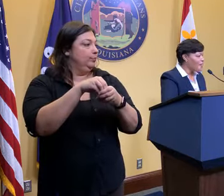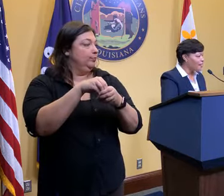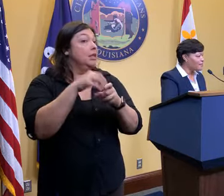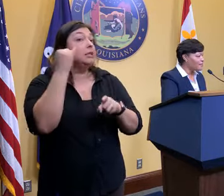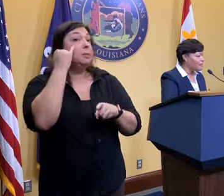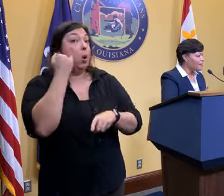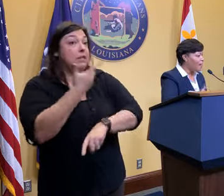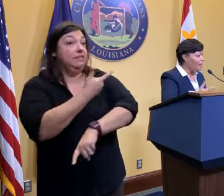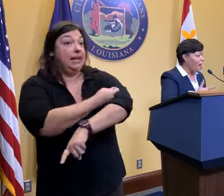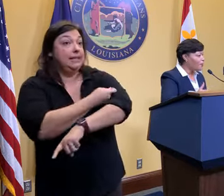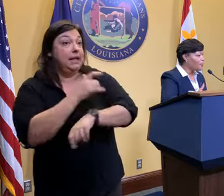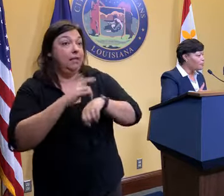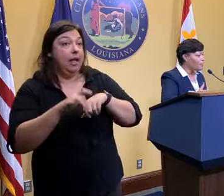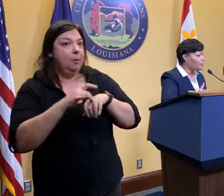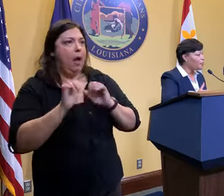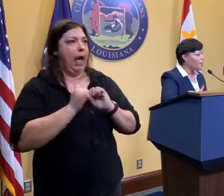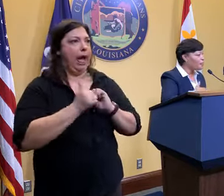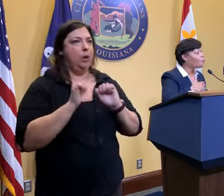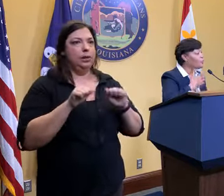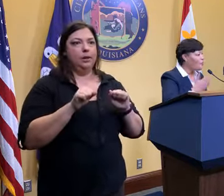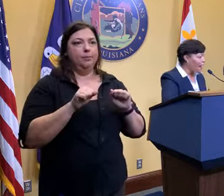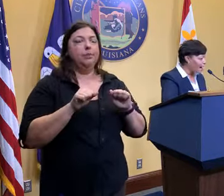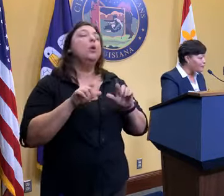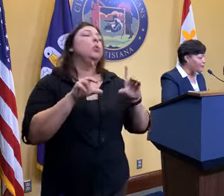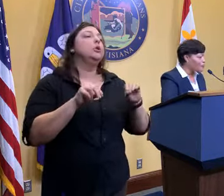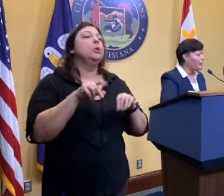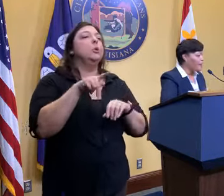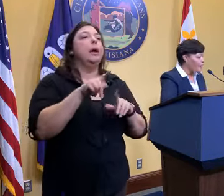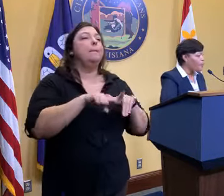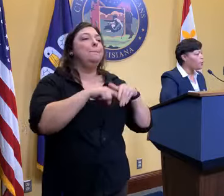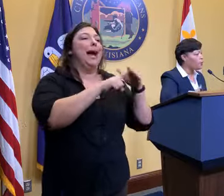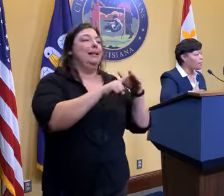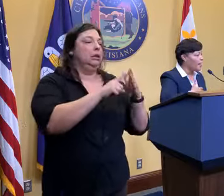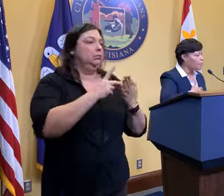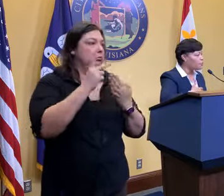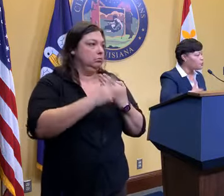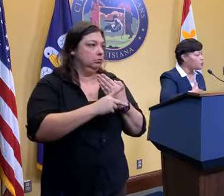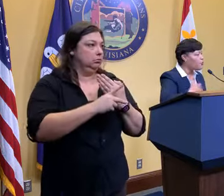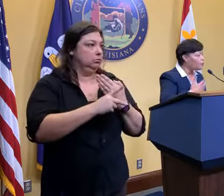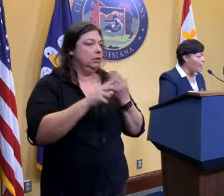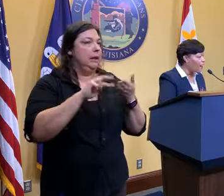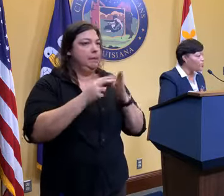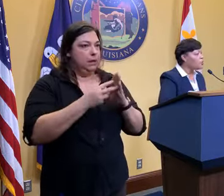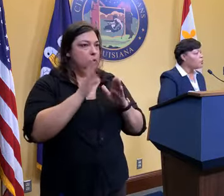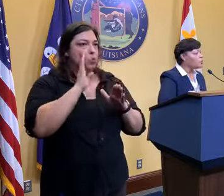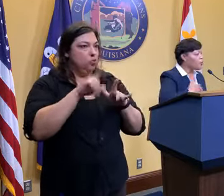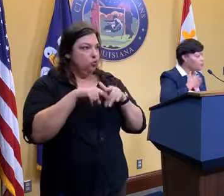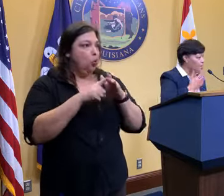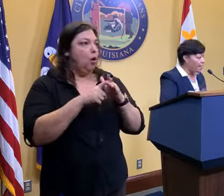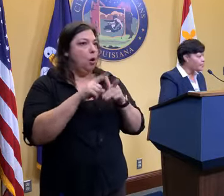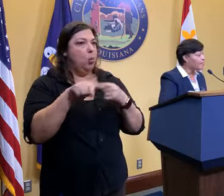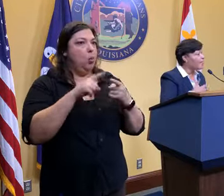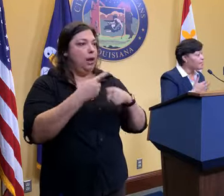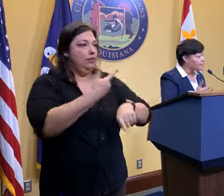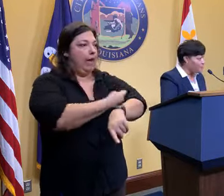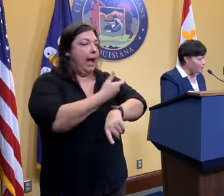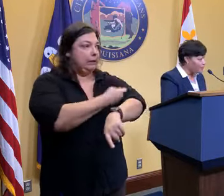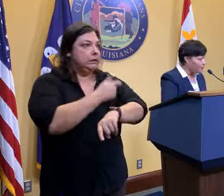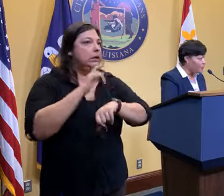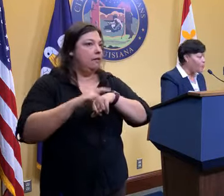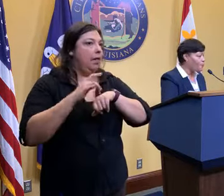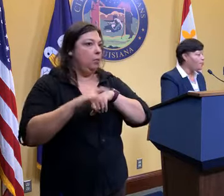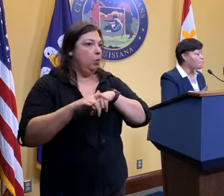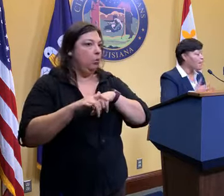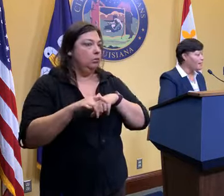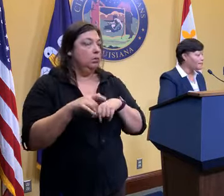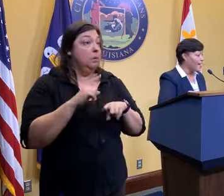get the vaccine, how can we create, we're doing pilots right now that we would be able to roll out when the vaccine is